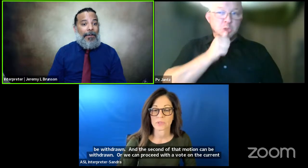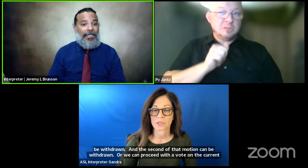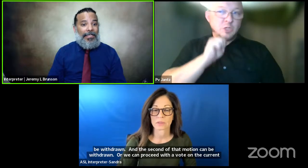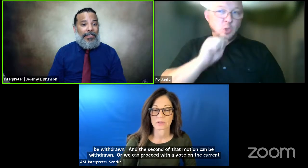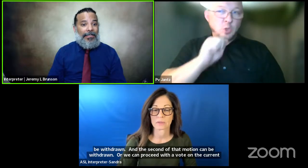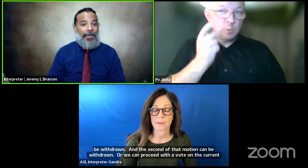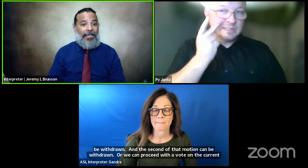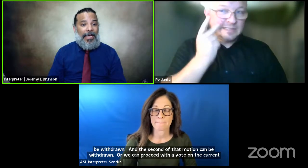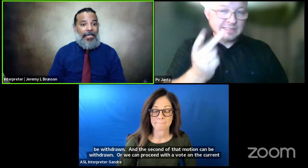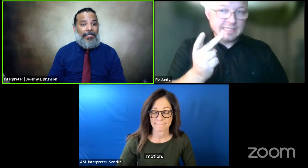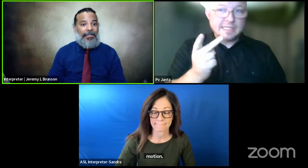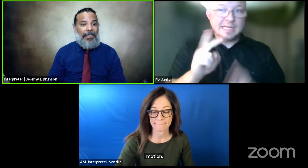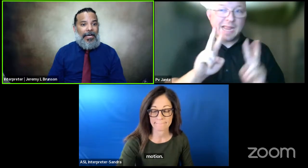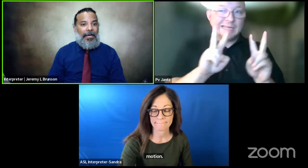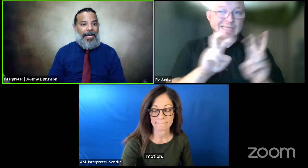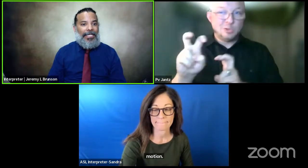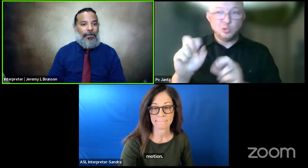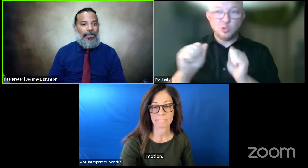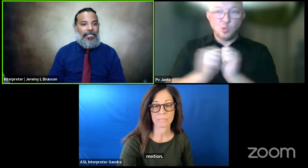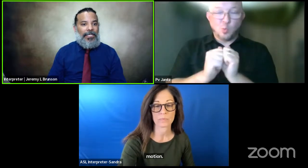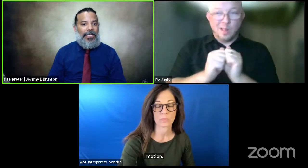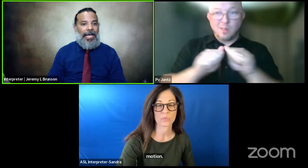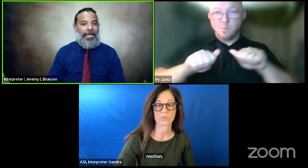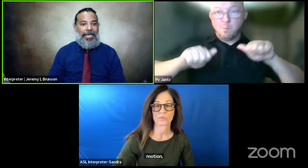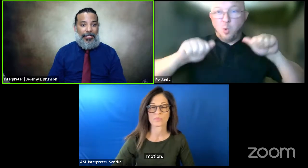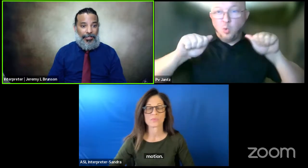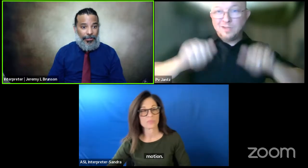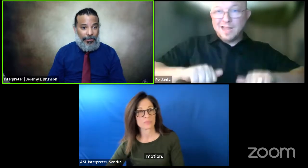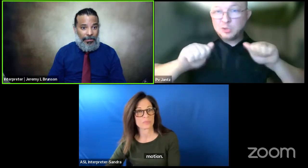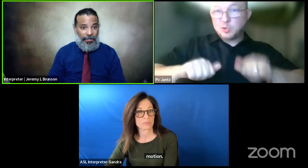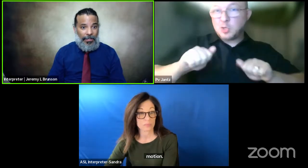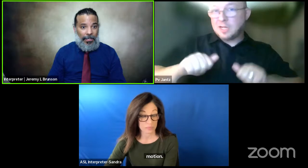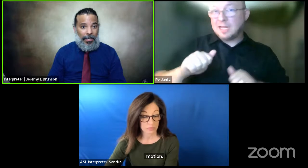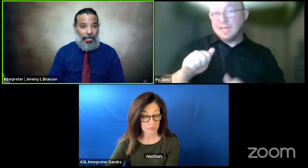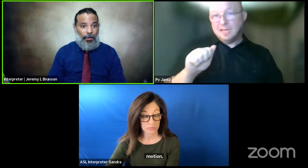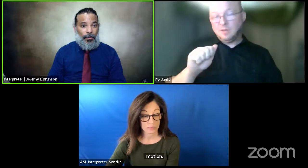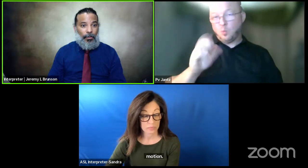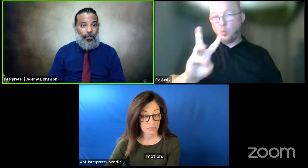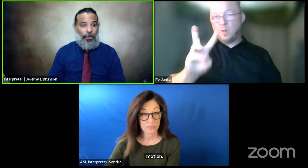My comment is, or my thought is, I don't see any issues